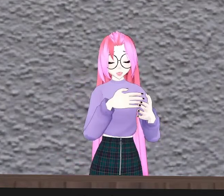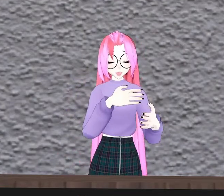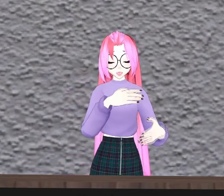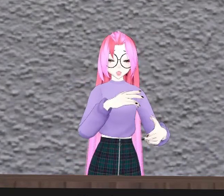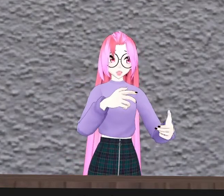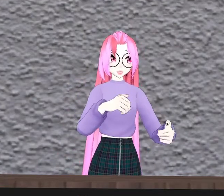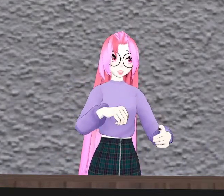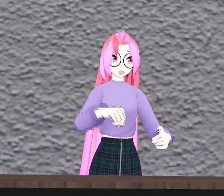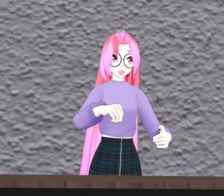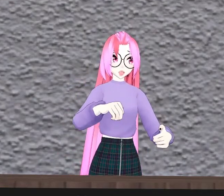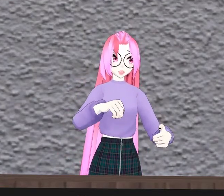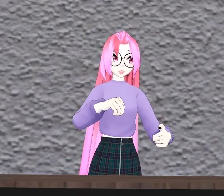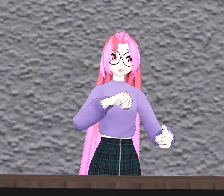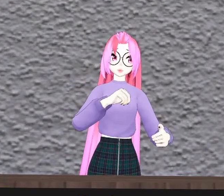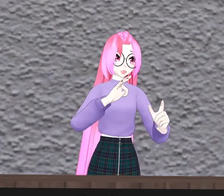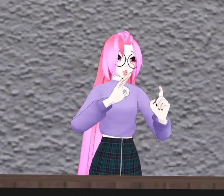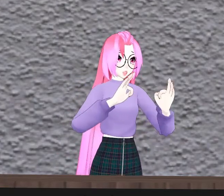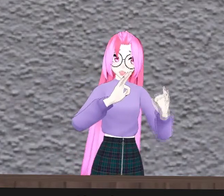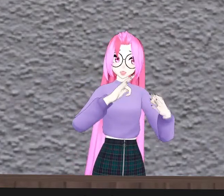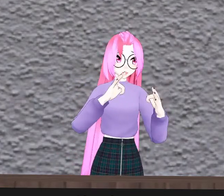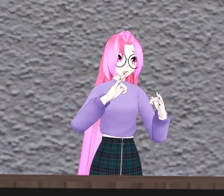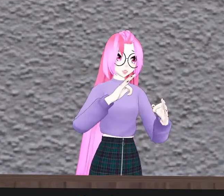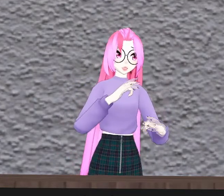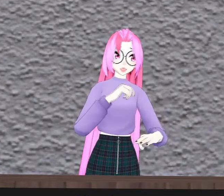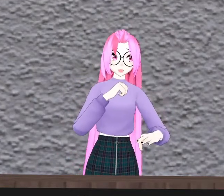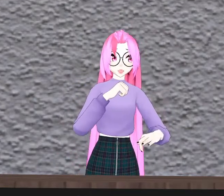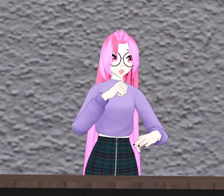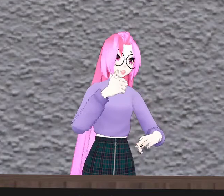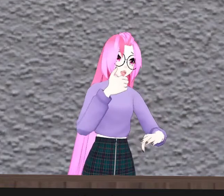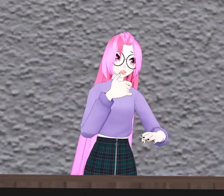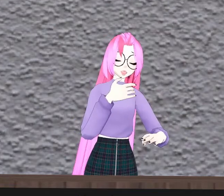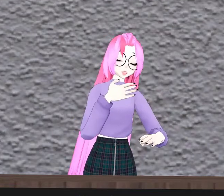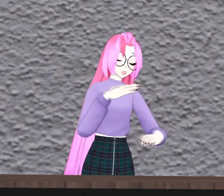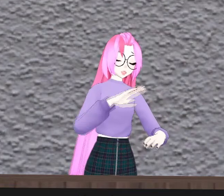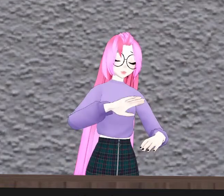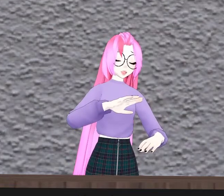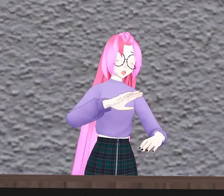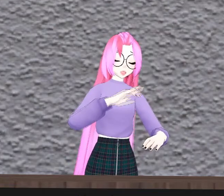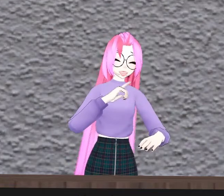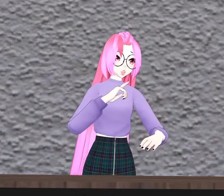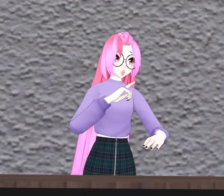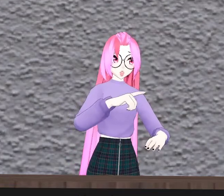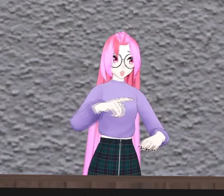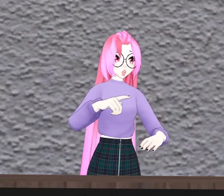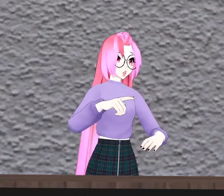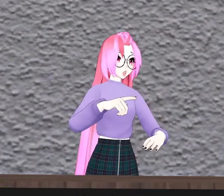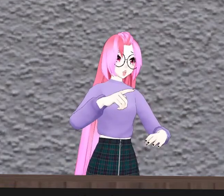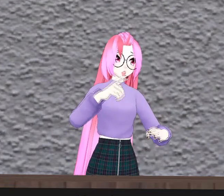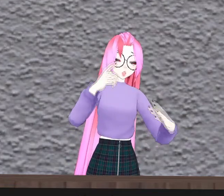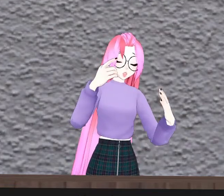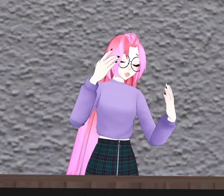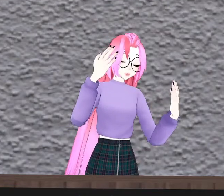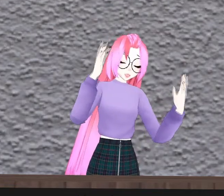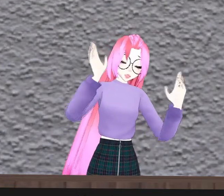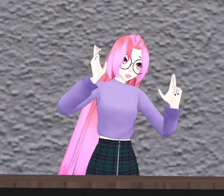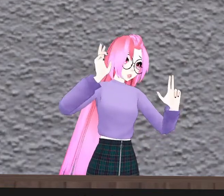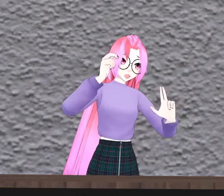learned the lesson of that interpreter does not care. You can say anything to them. They have heard it